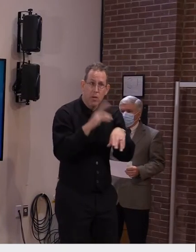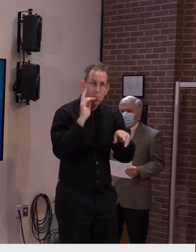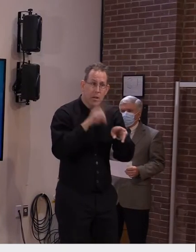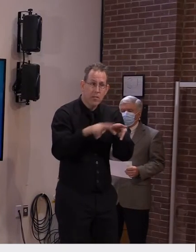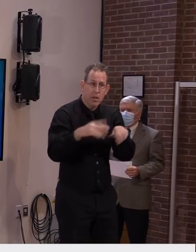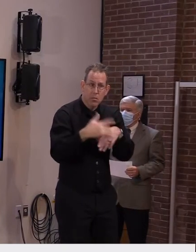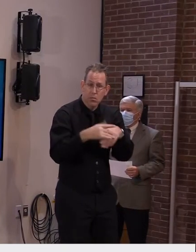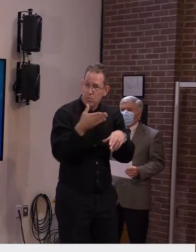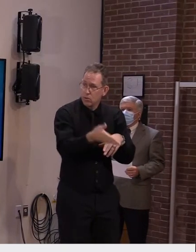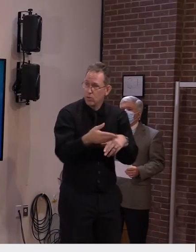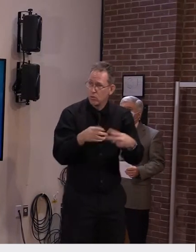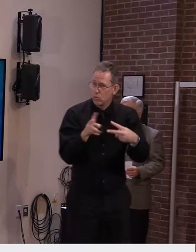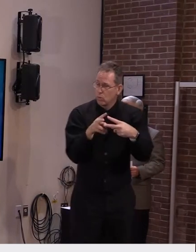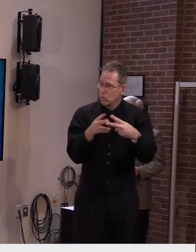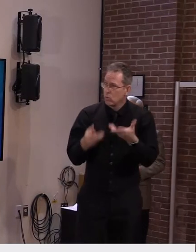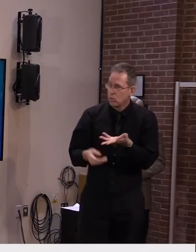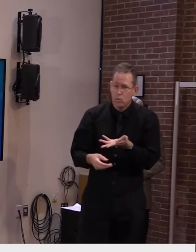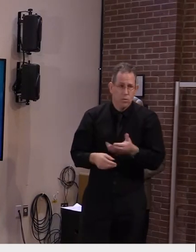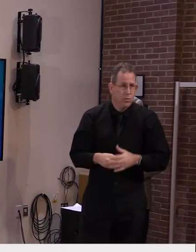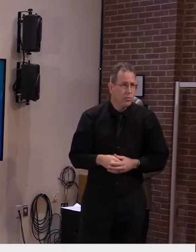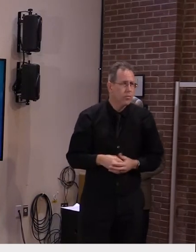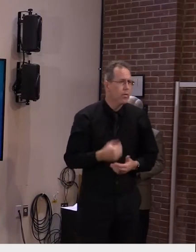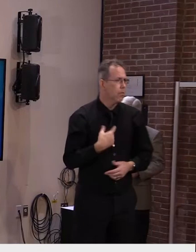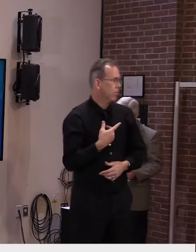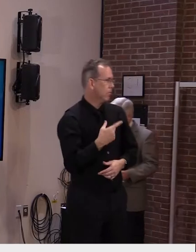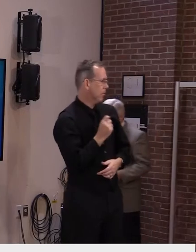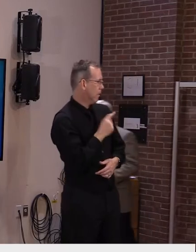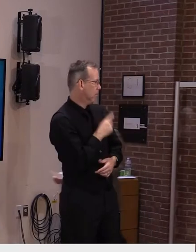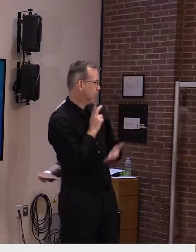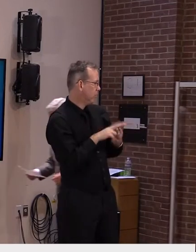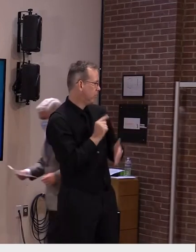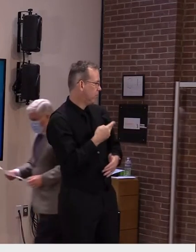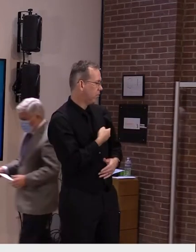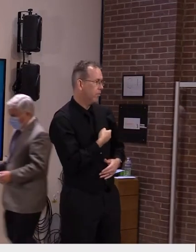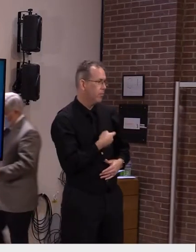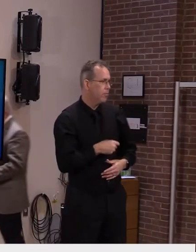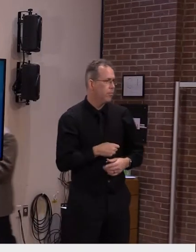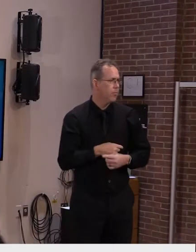last several weeks, Secretary Smith.